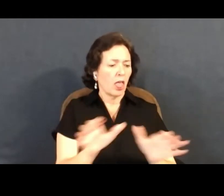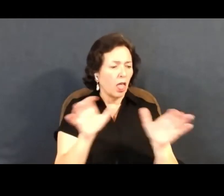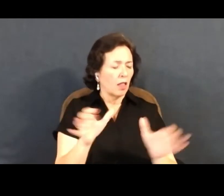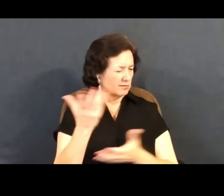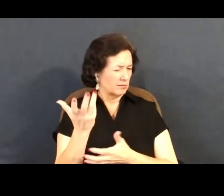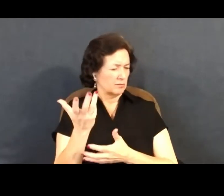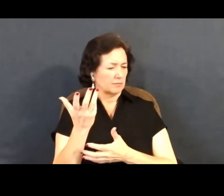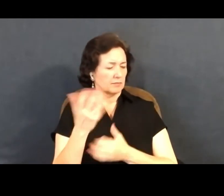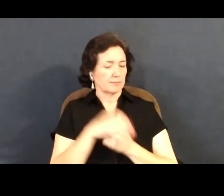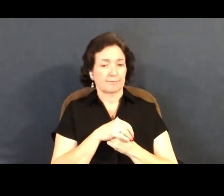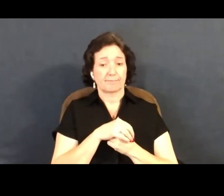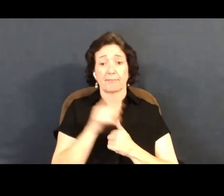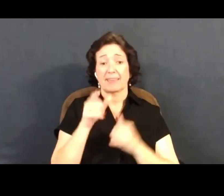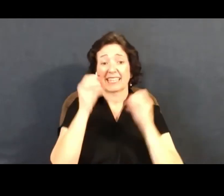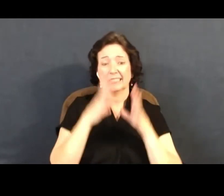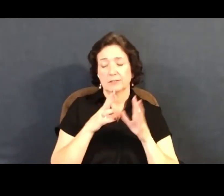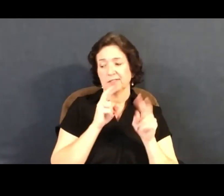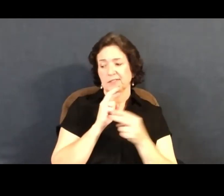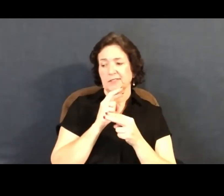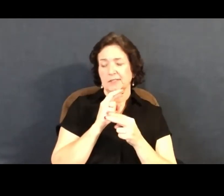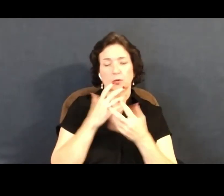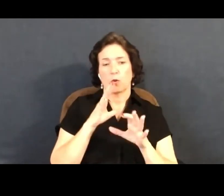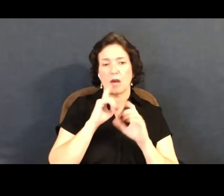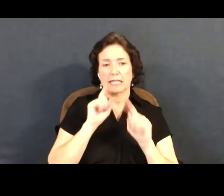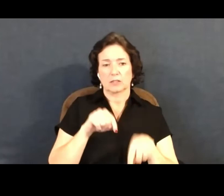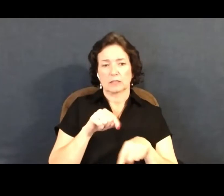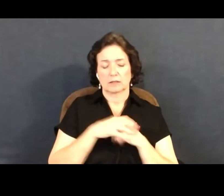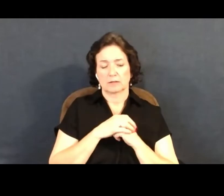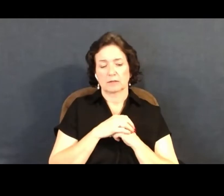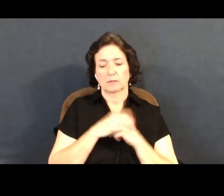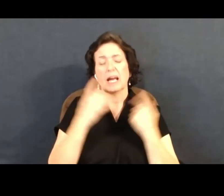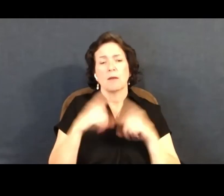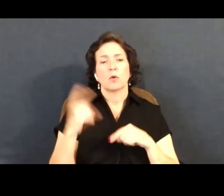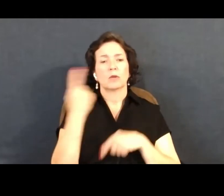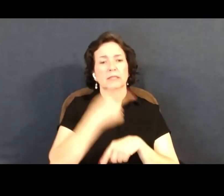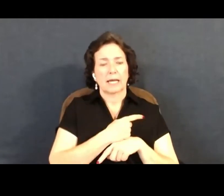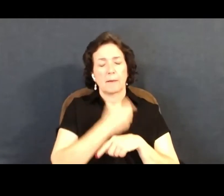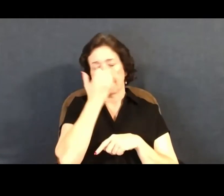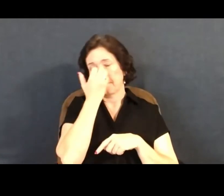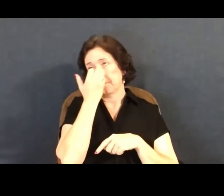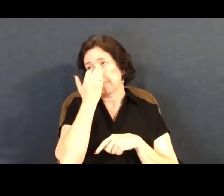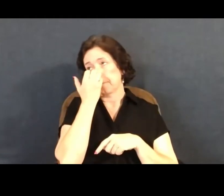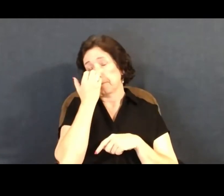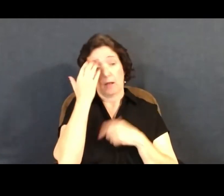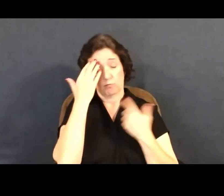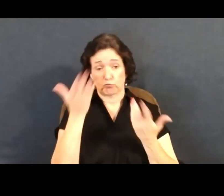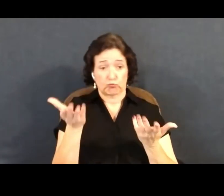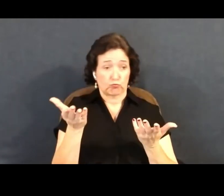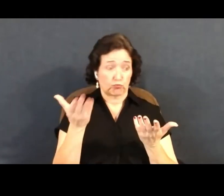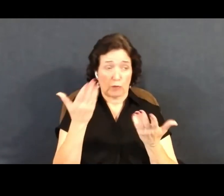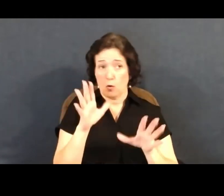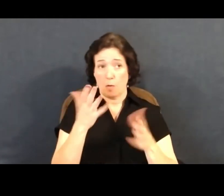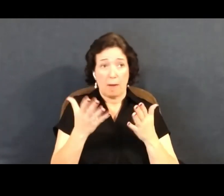Well, he didn't want to answer that one. But one day, when he was teaching, I don't know why, maybe it was too